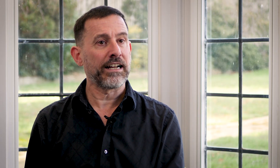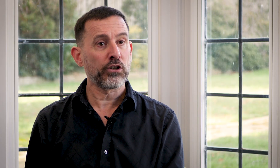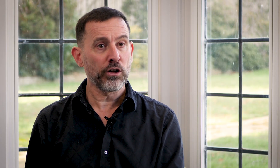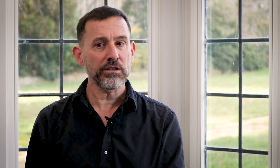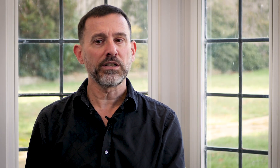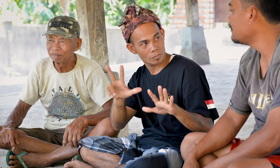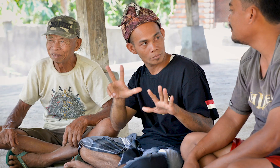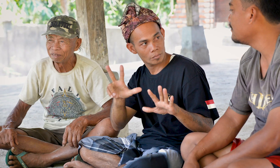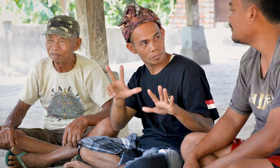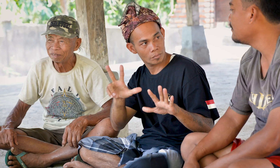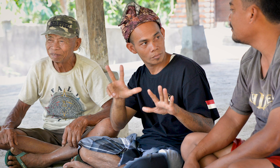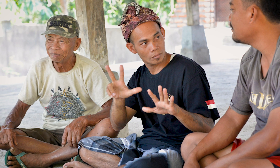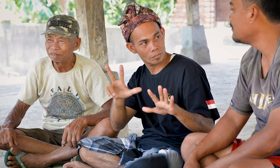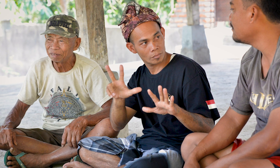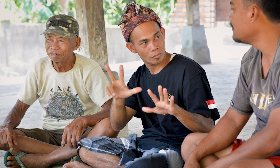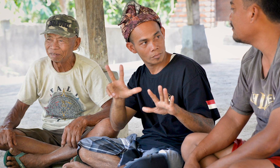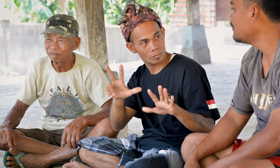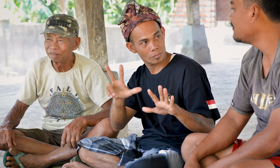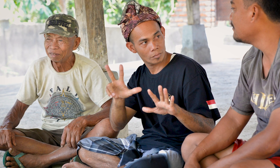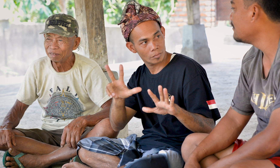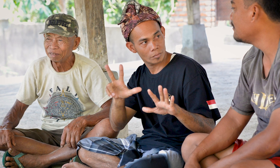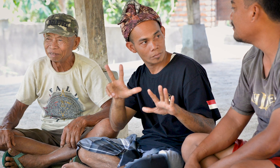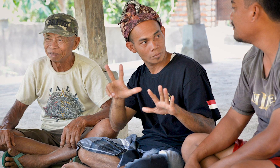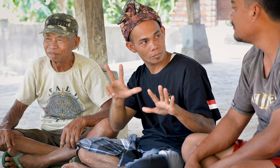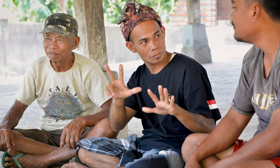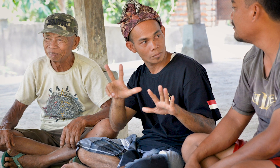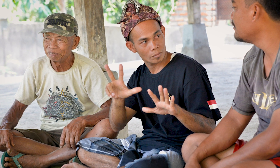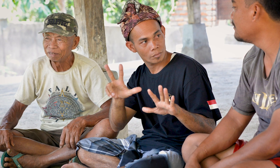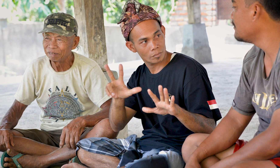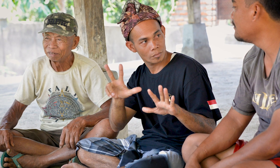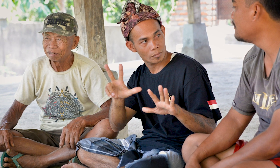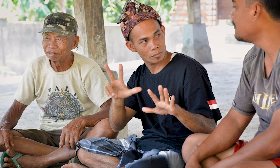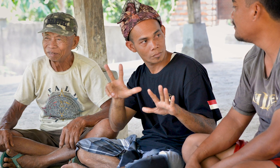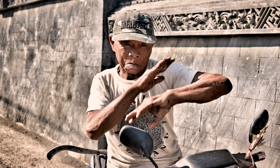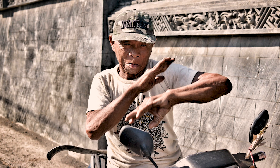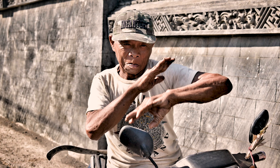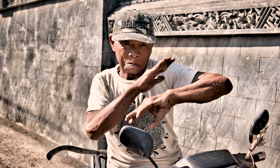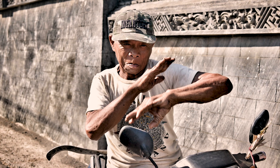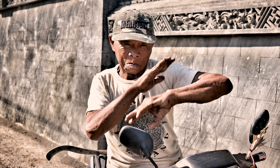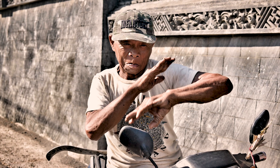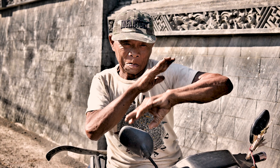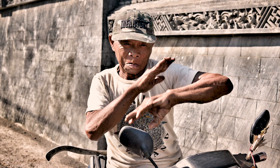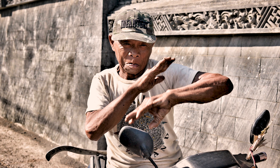Katakolok, which is a language, a sign language that has also been used across multiple generations, but within a small village